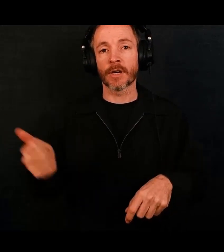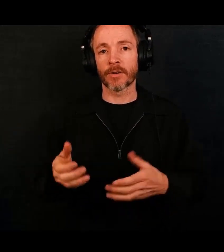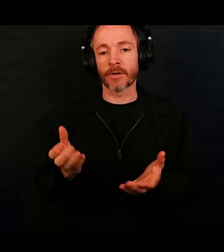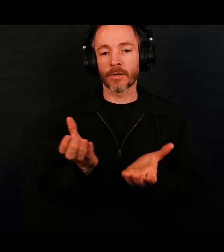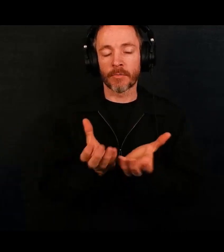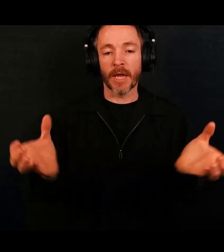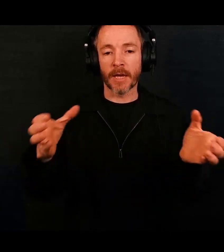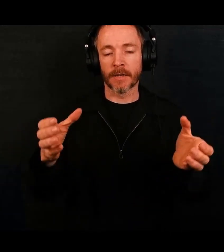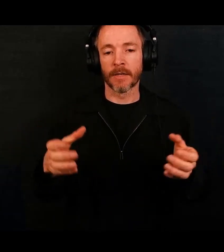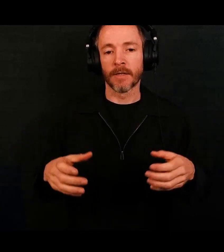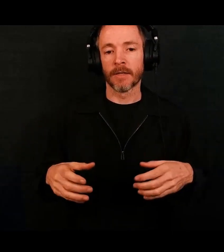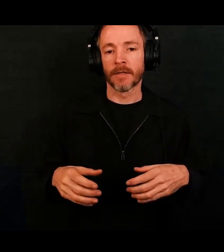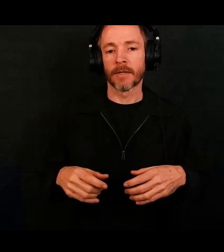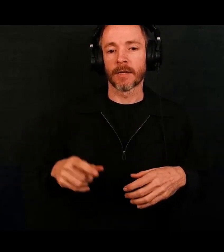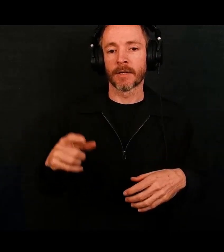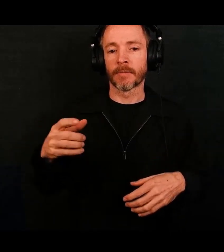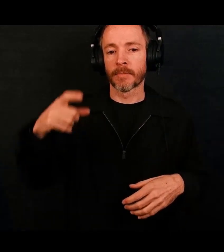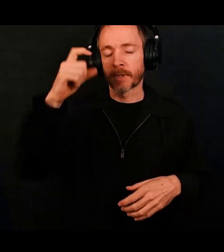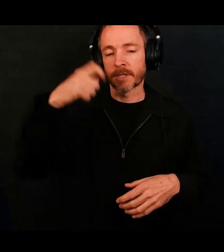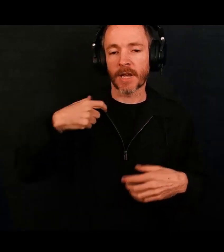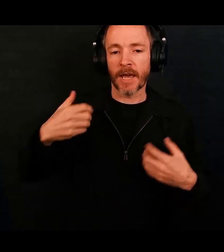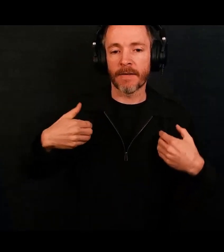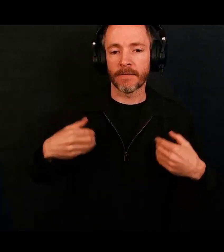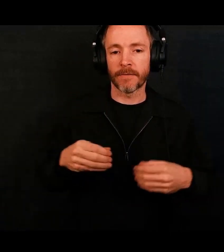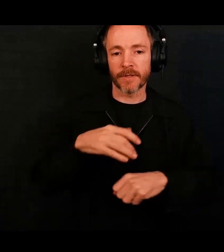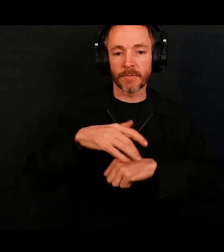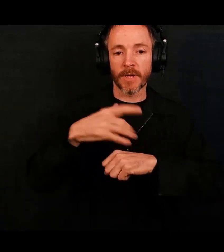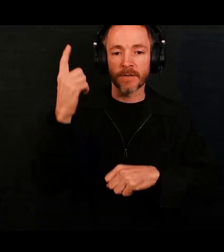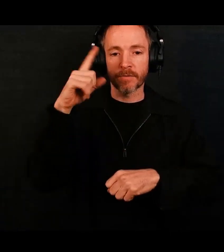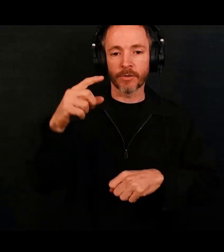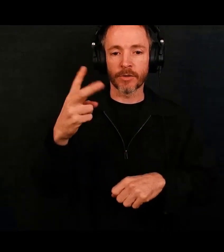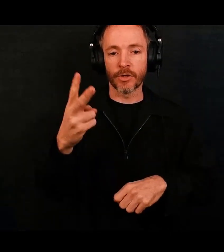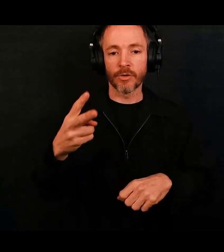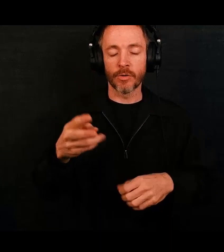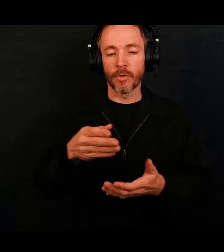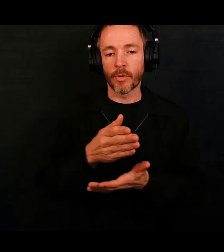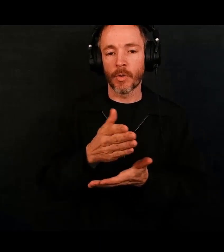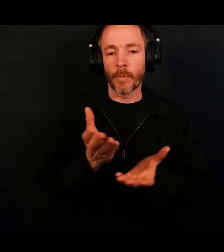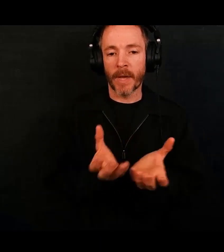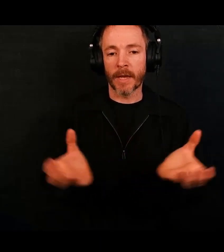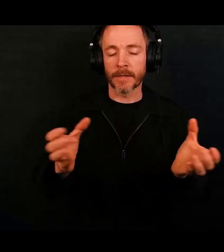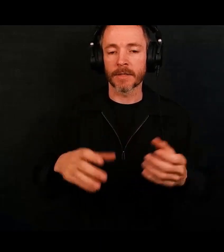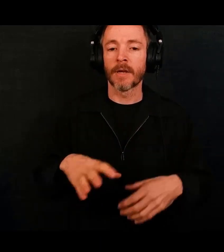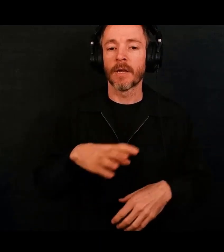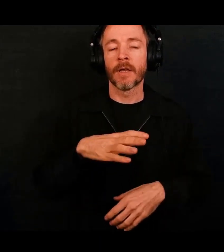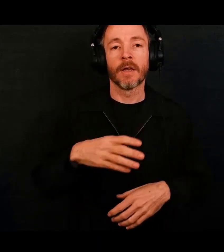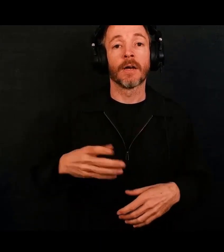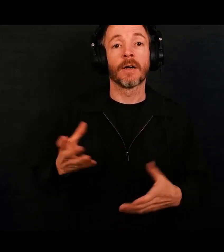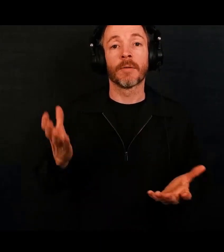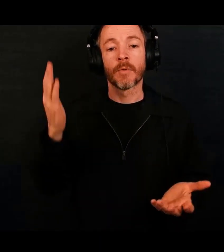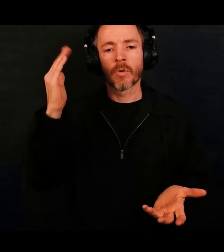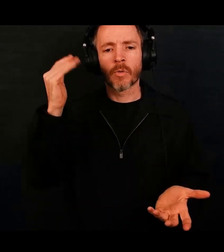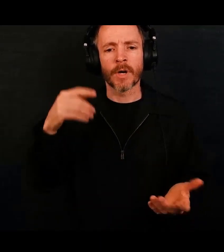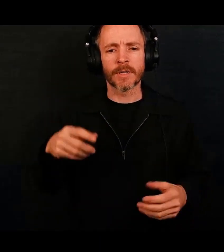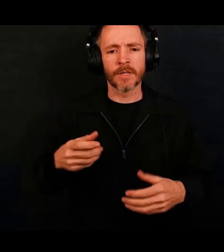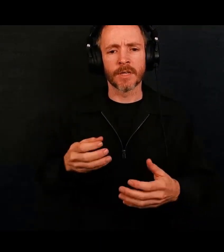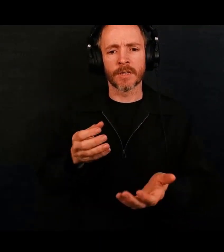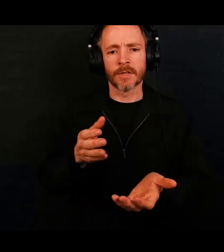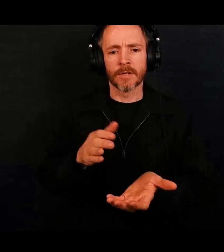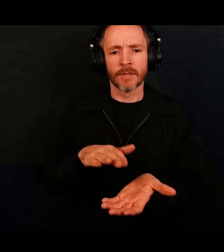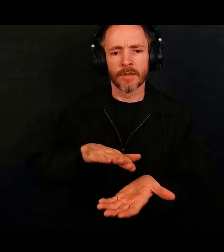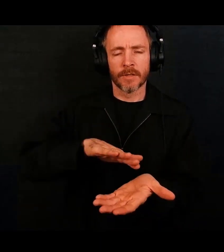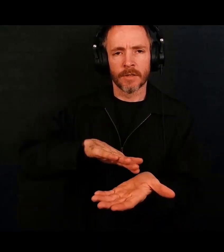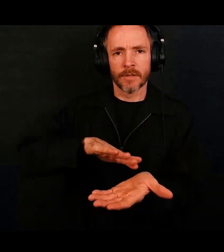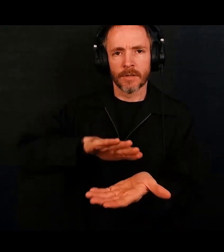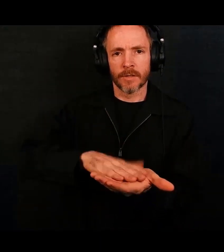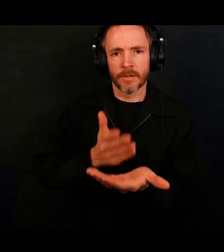to the other pan, because I have space for 2 pans. why is the